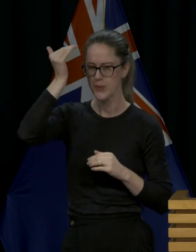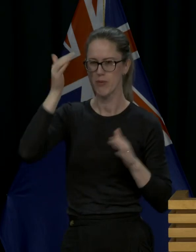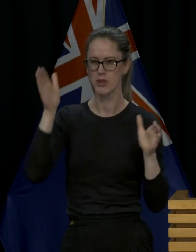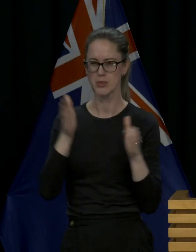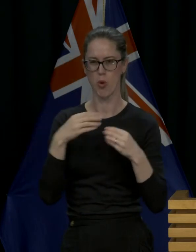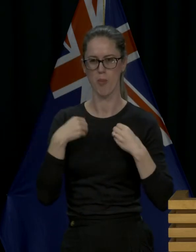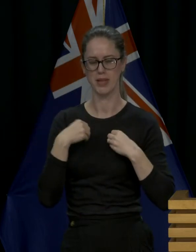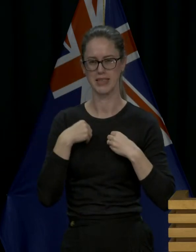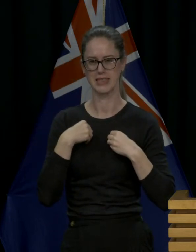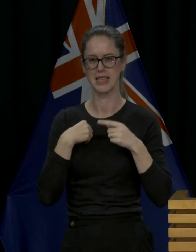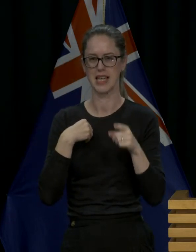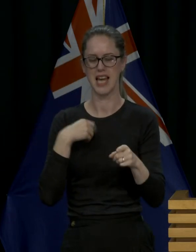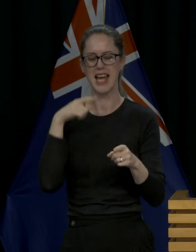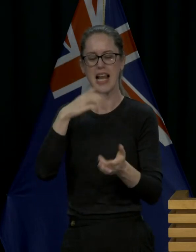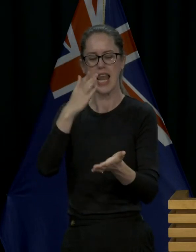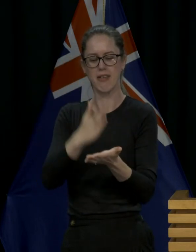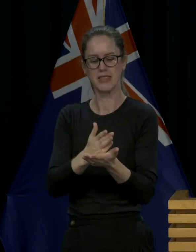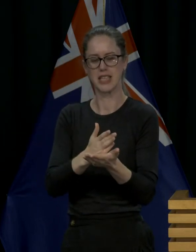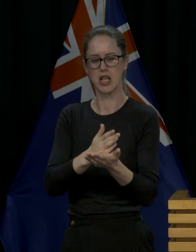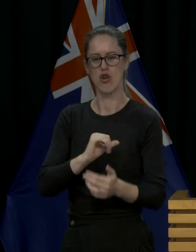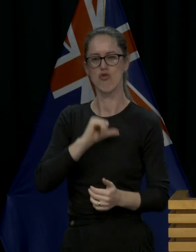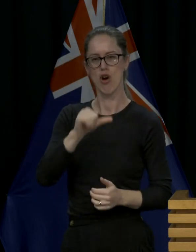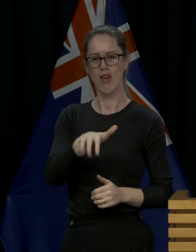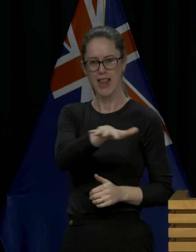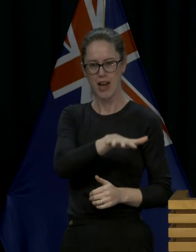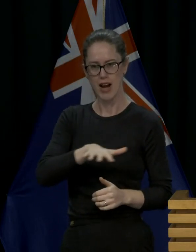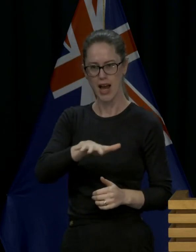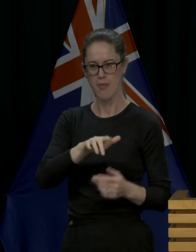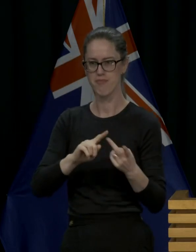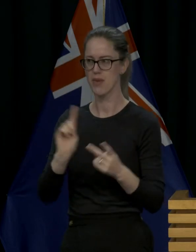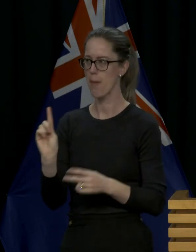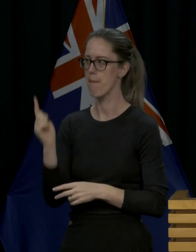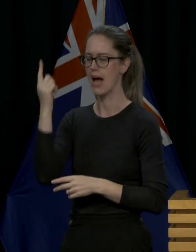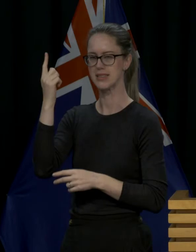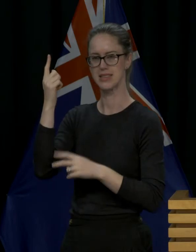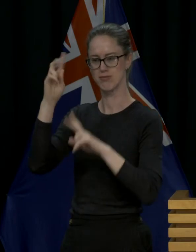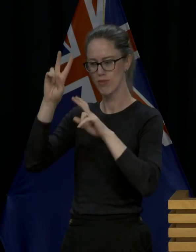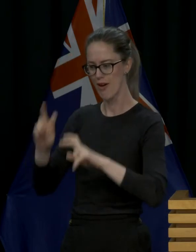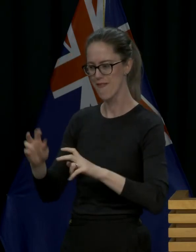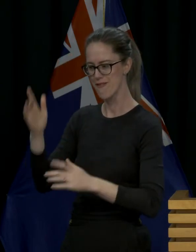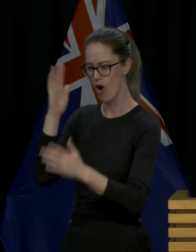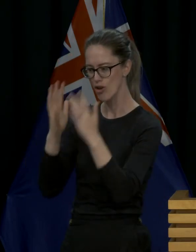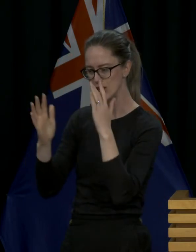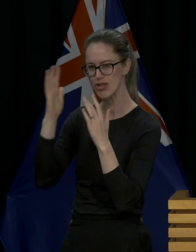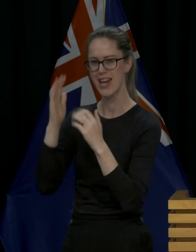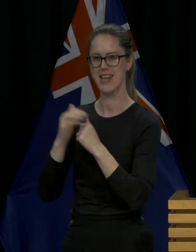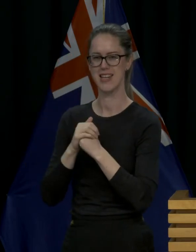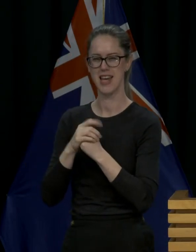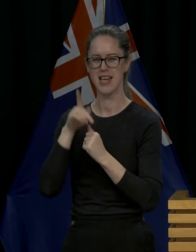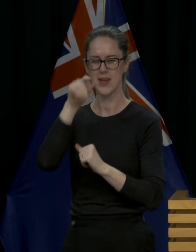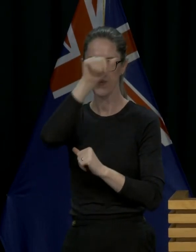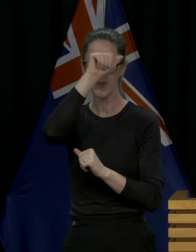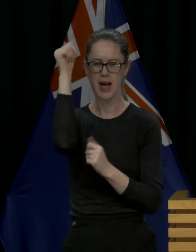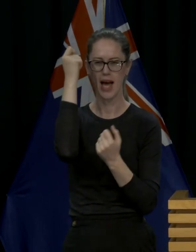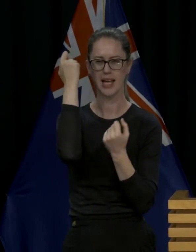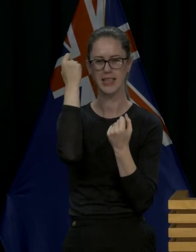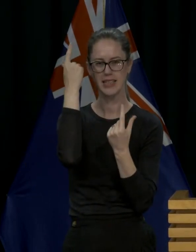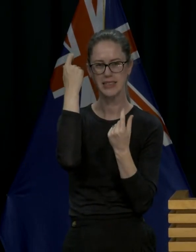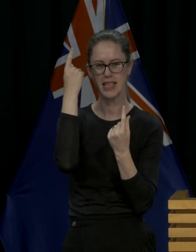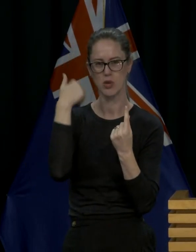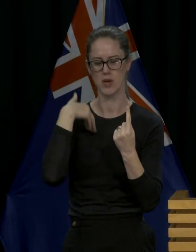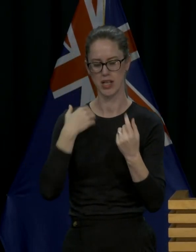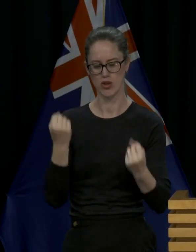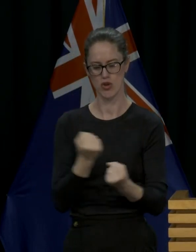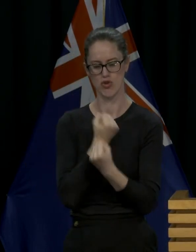a minister based in our provinces, holds a Master's in Forestry, and a clear eye to the needs for a